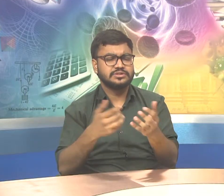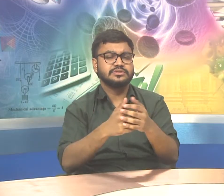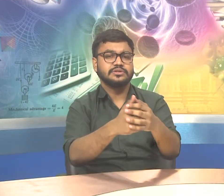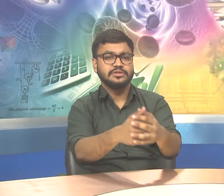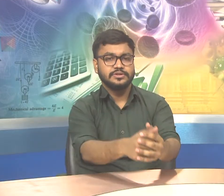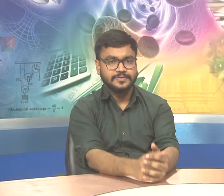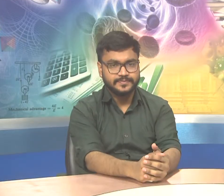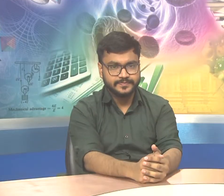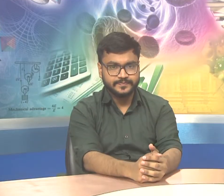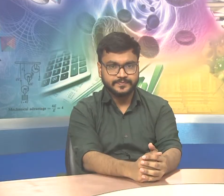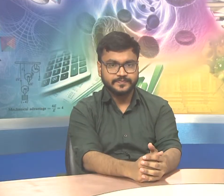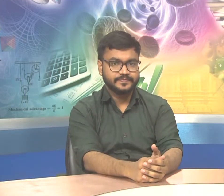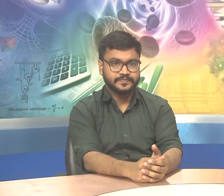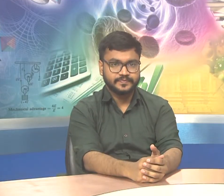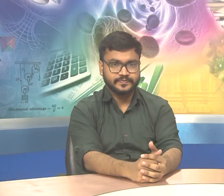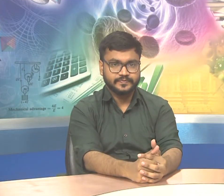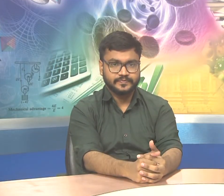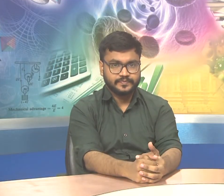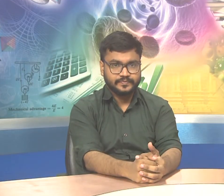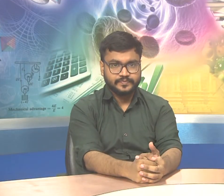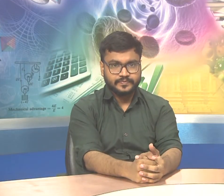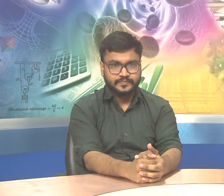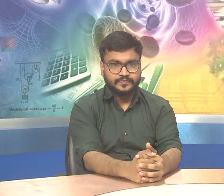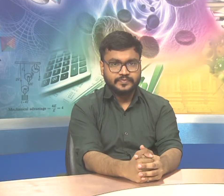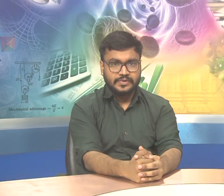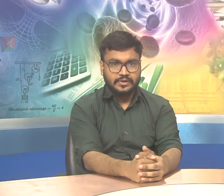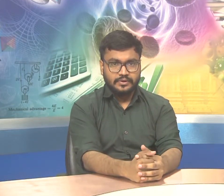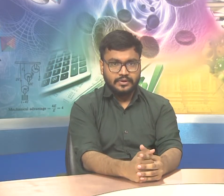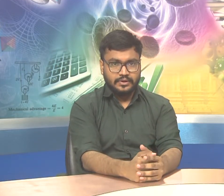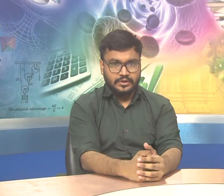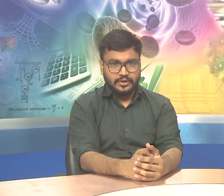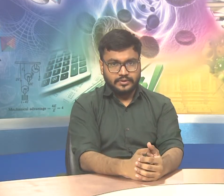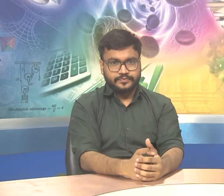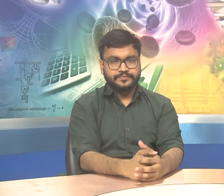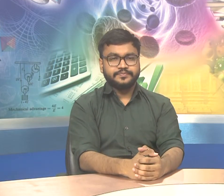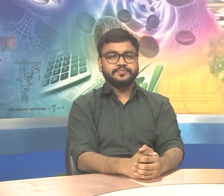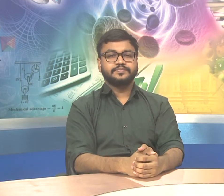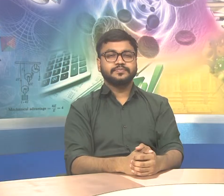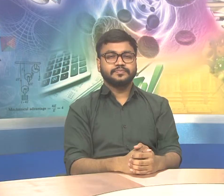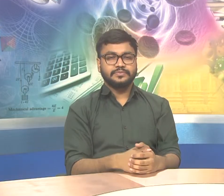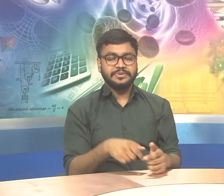and also can give examples of these changes.